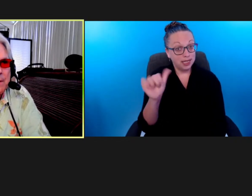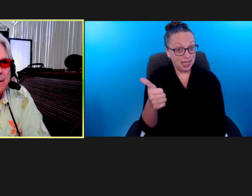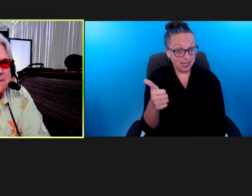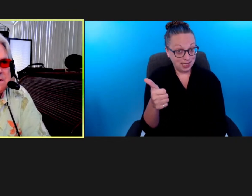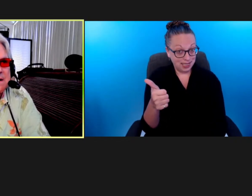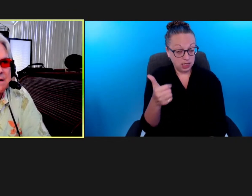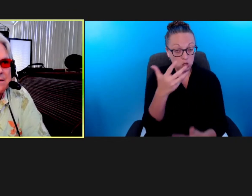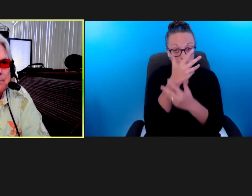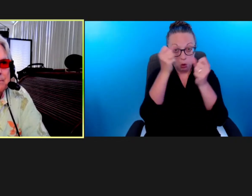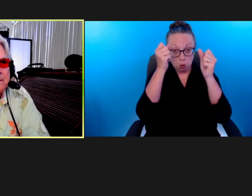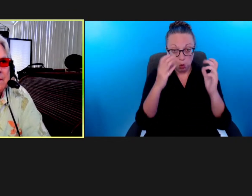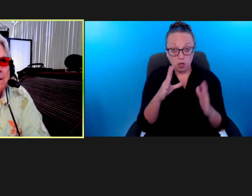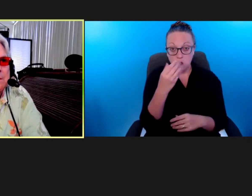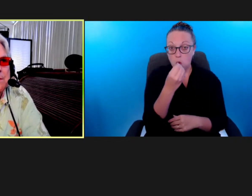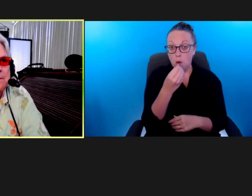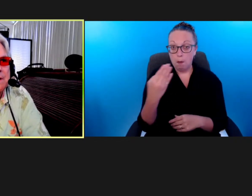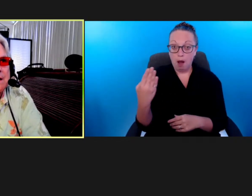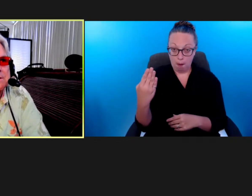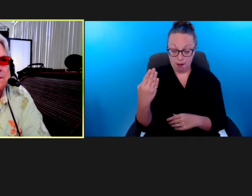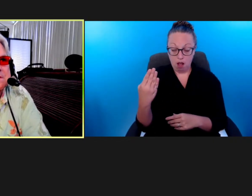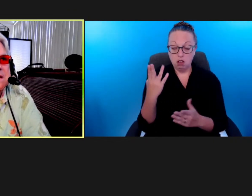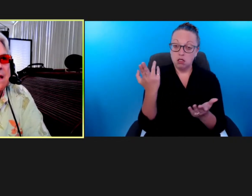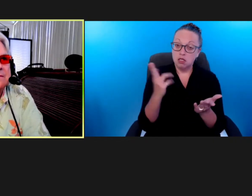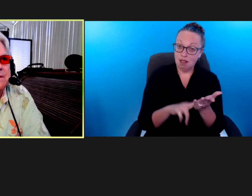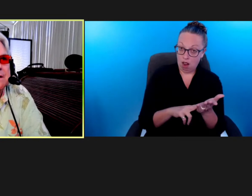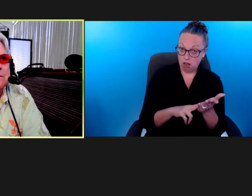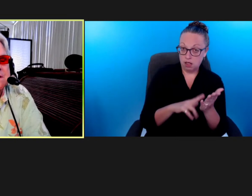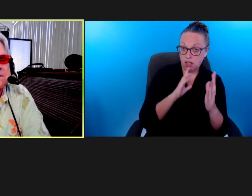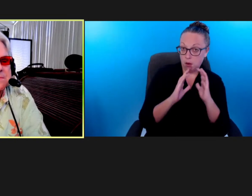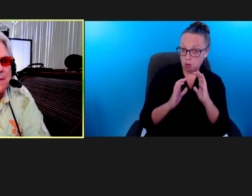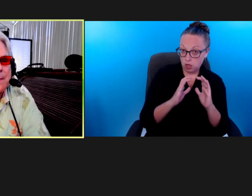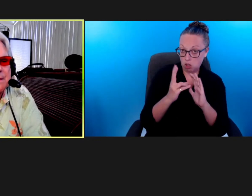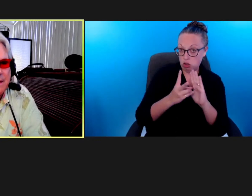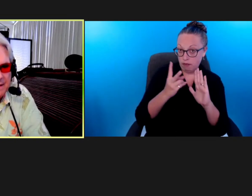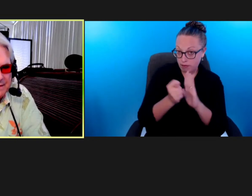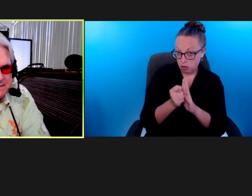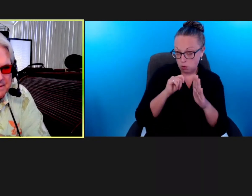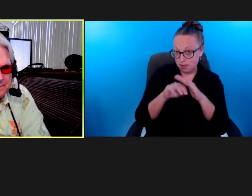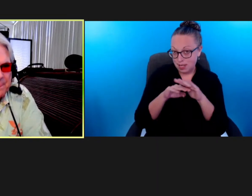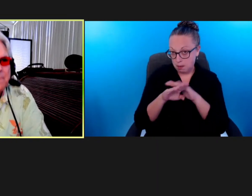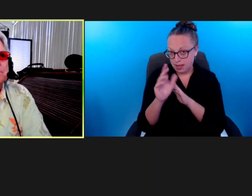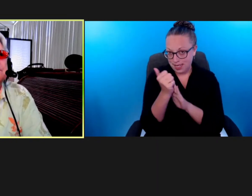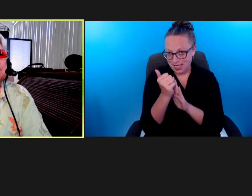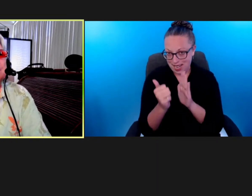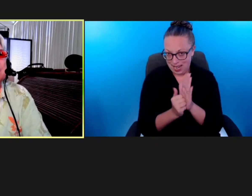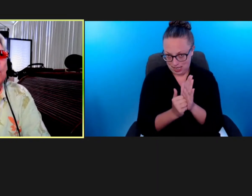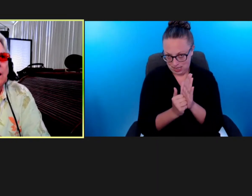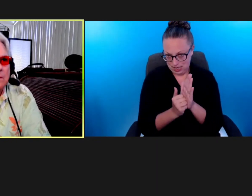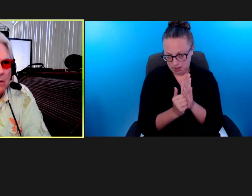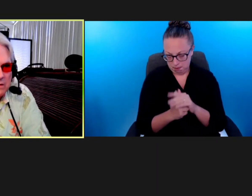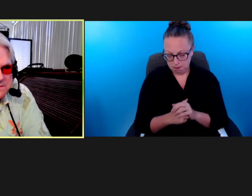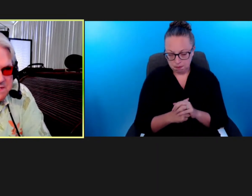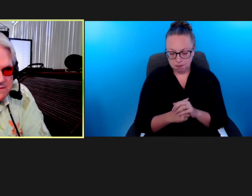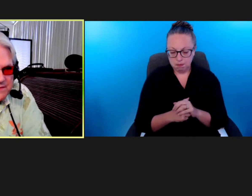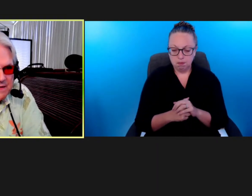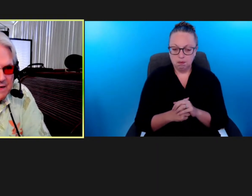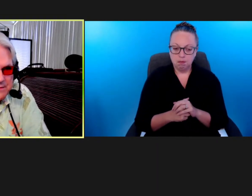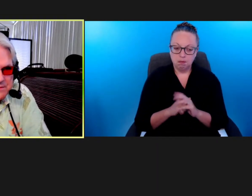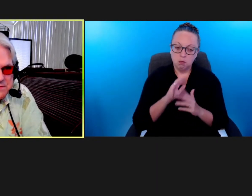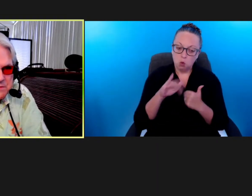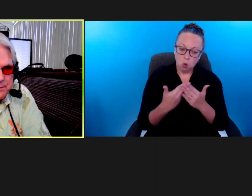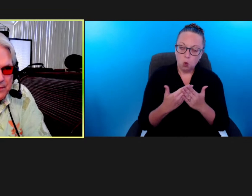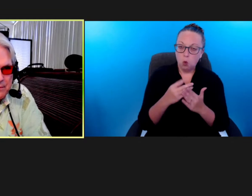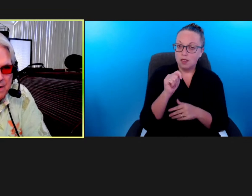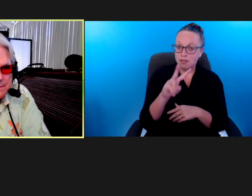President Obama signed the Communications and Video Accessibility Act. While all TV